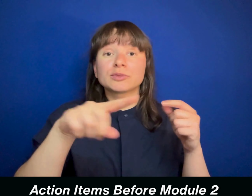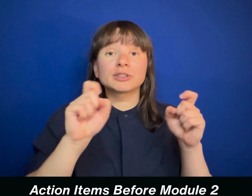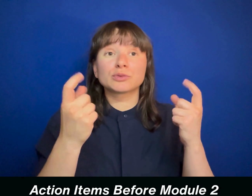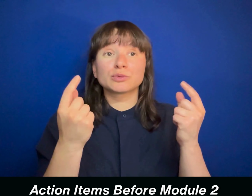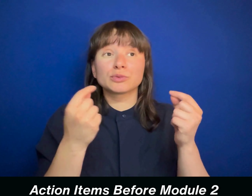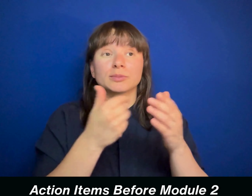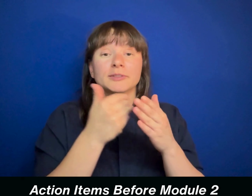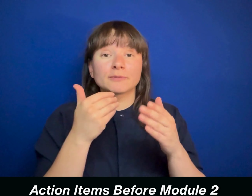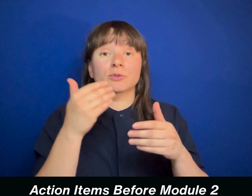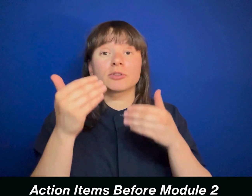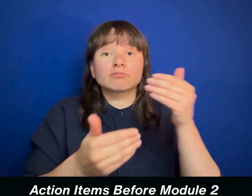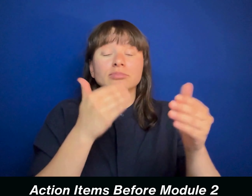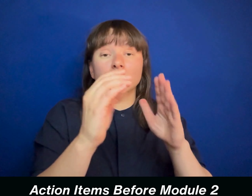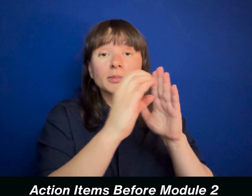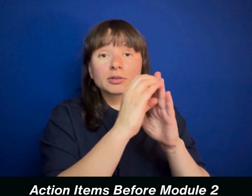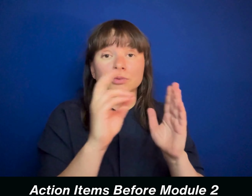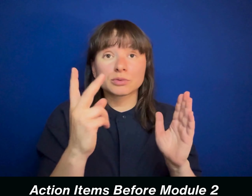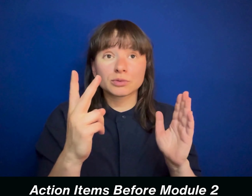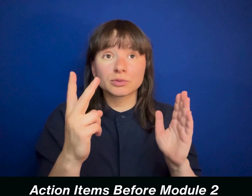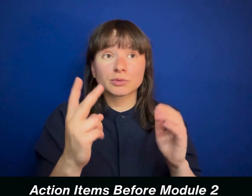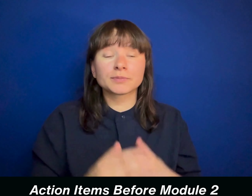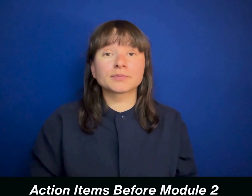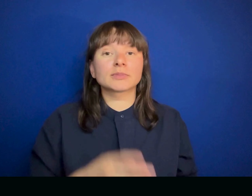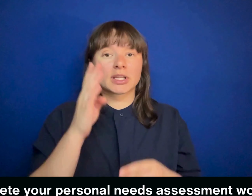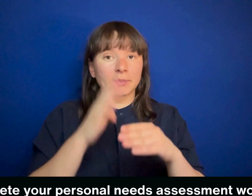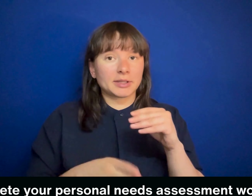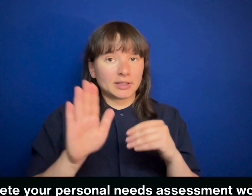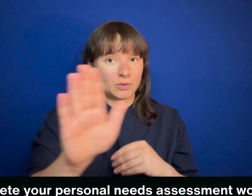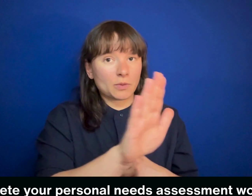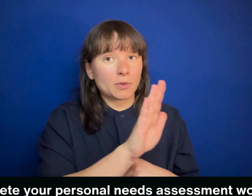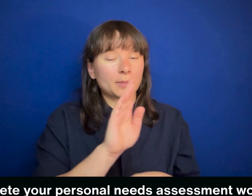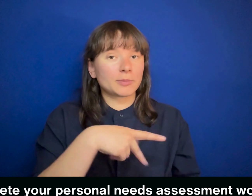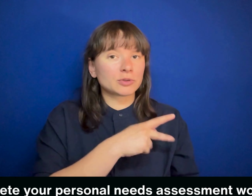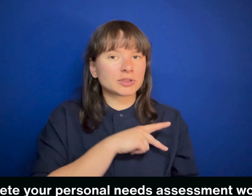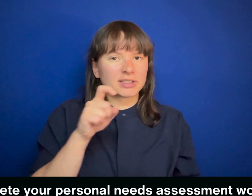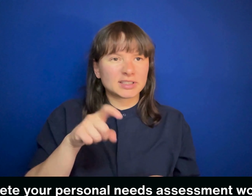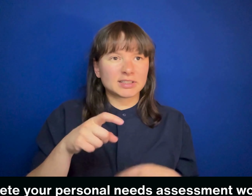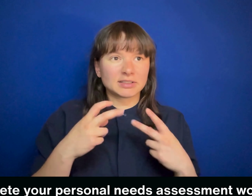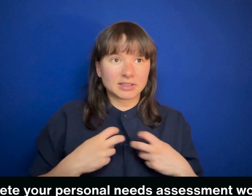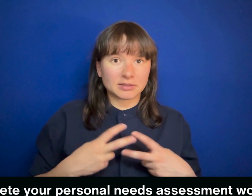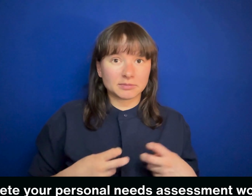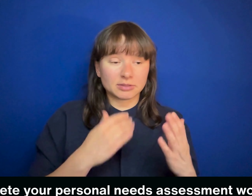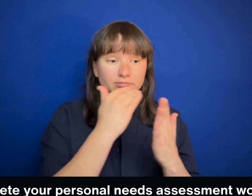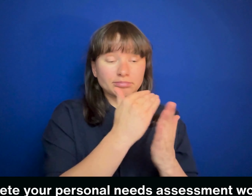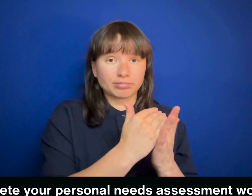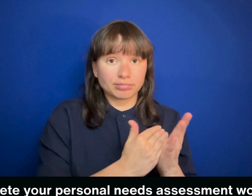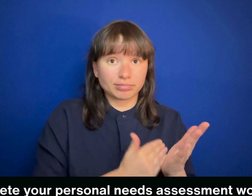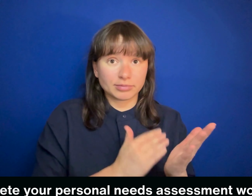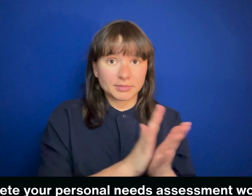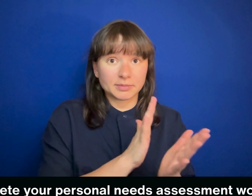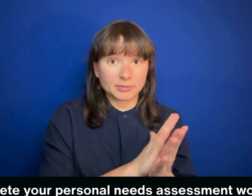Action items before Module 2. 1. Complete your personal needs assessment